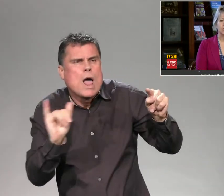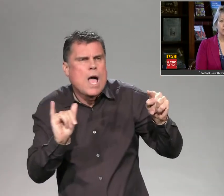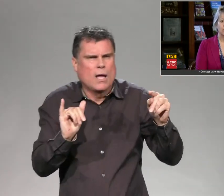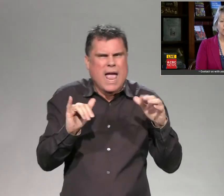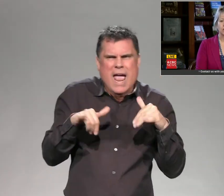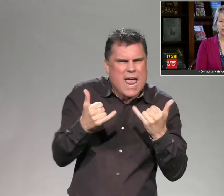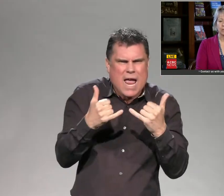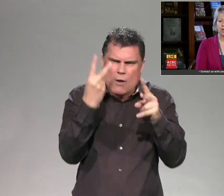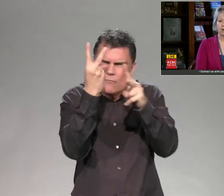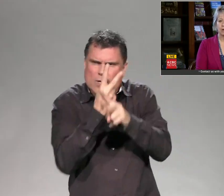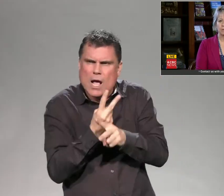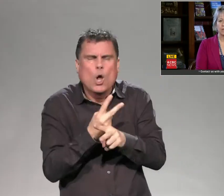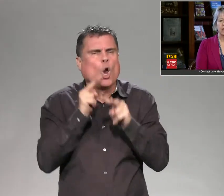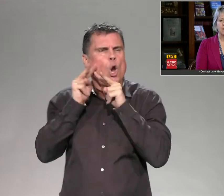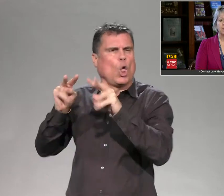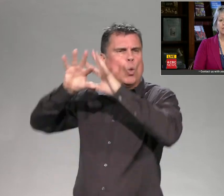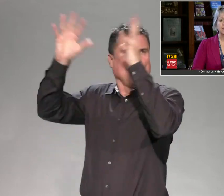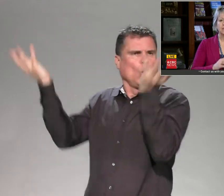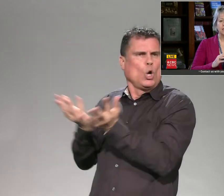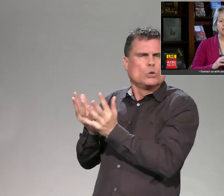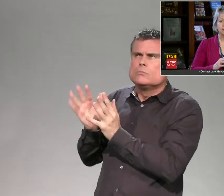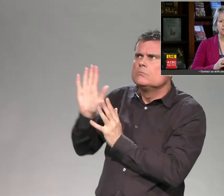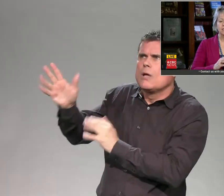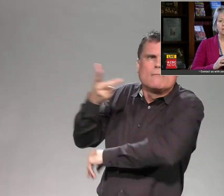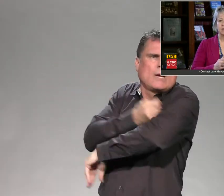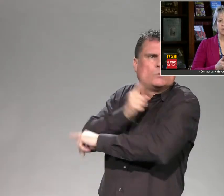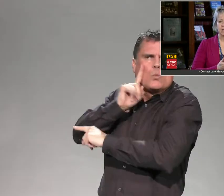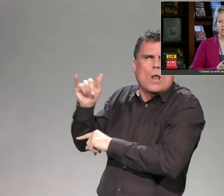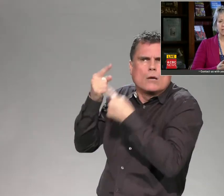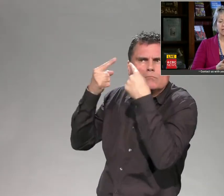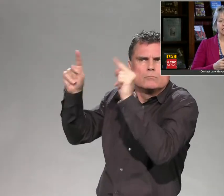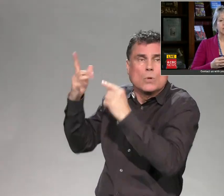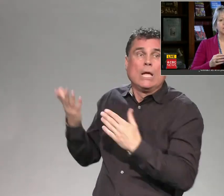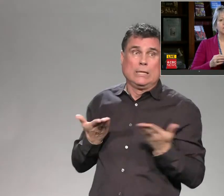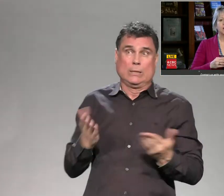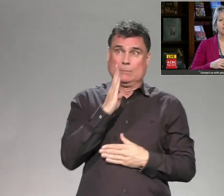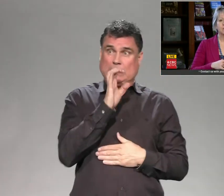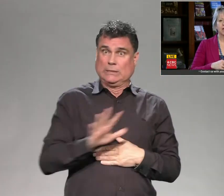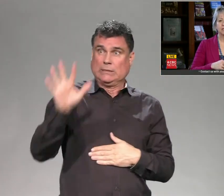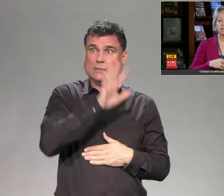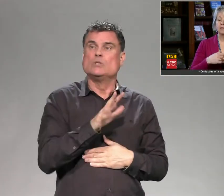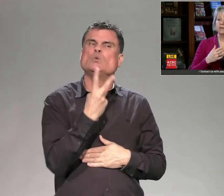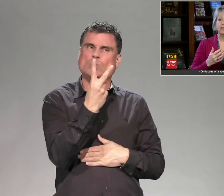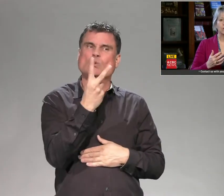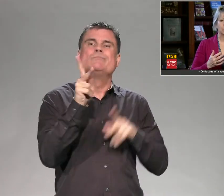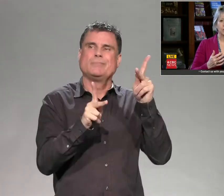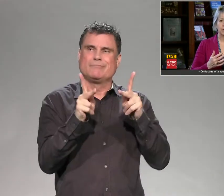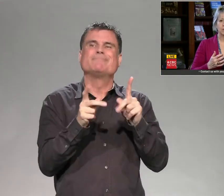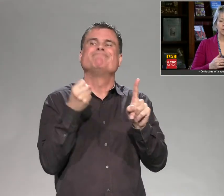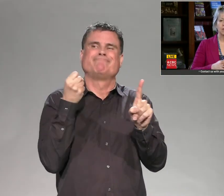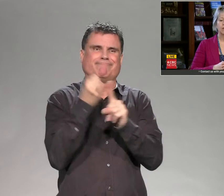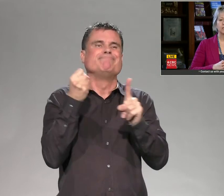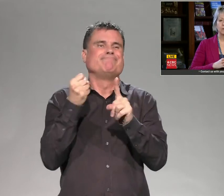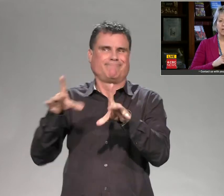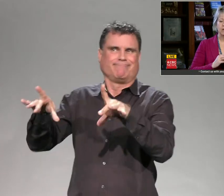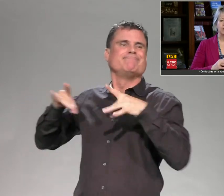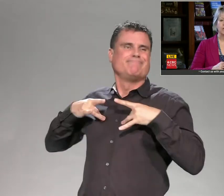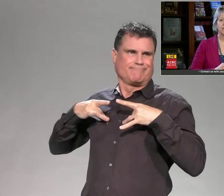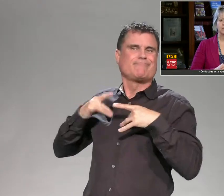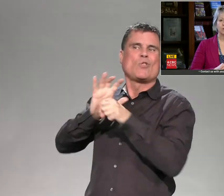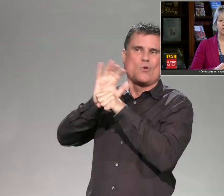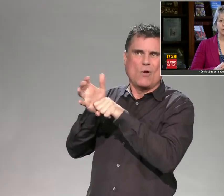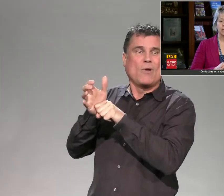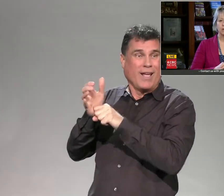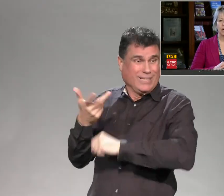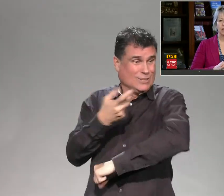in 2 long-term care homes, but the illness that people get tends to be very mild, even in older people. So we know